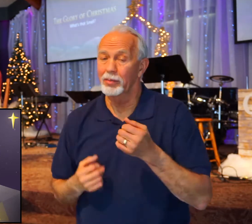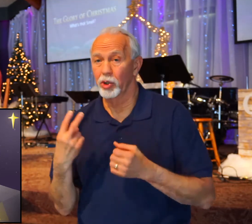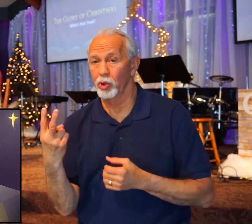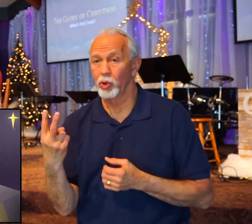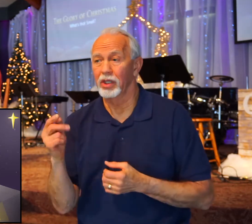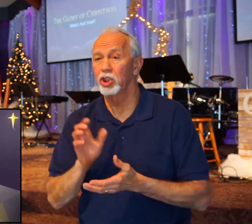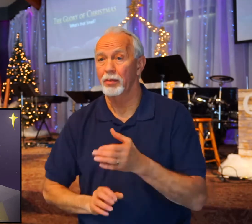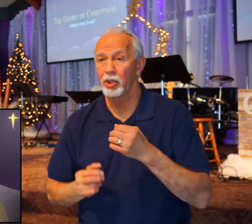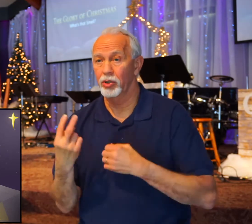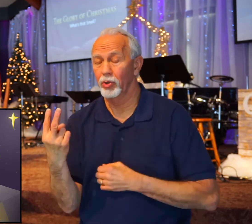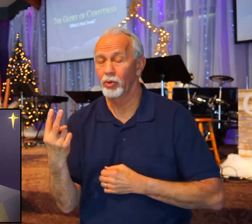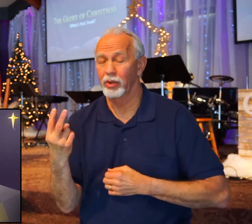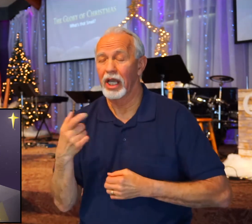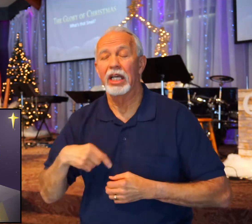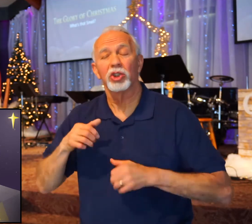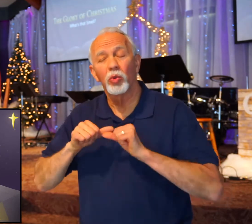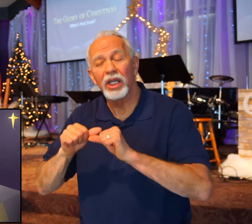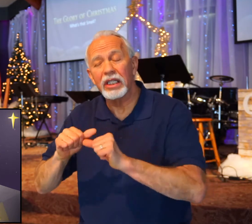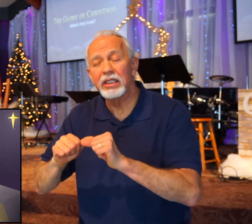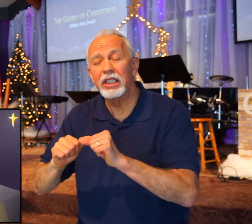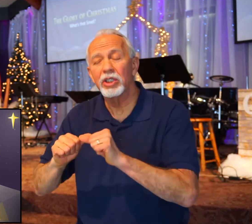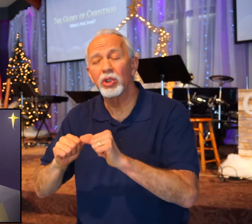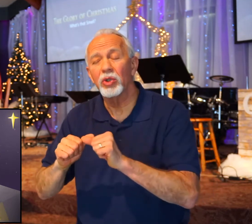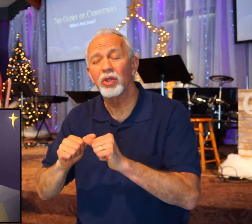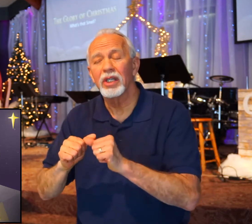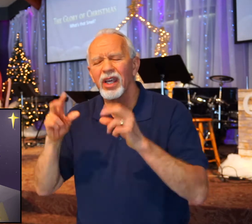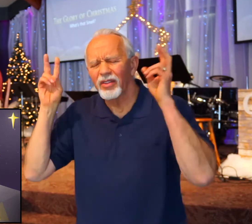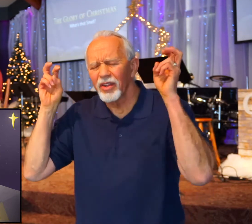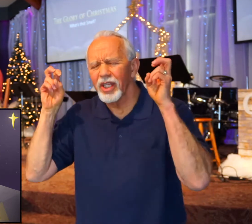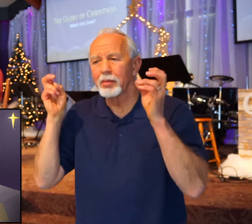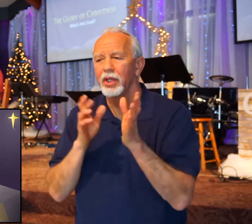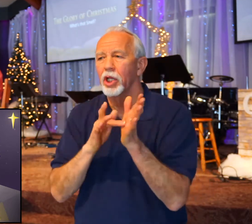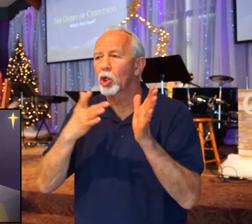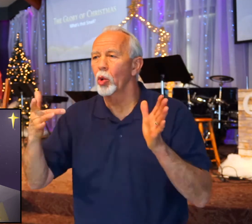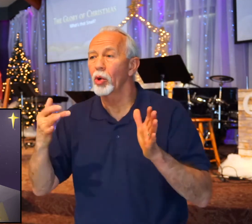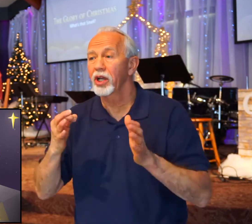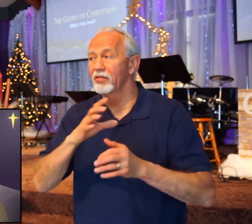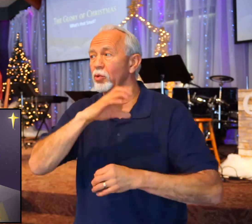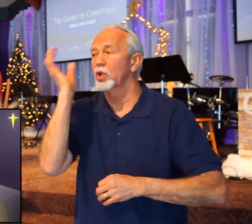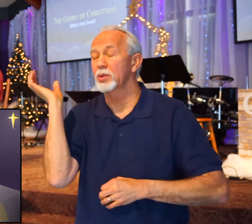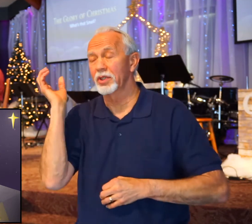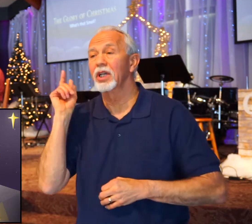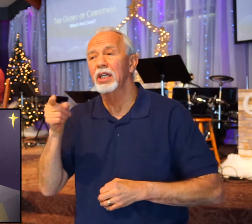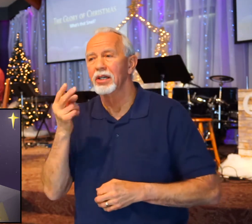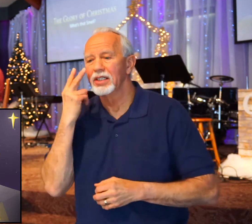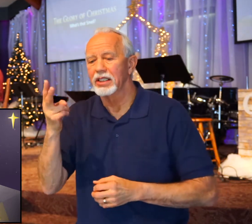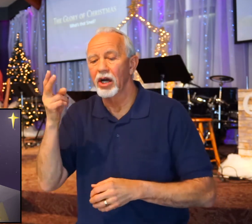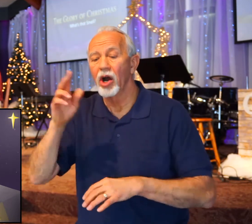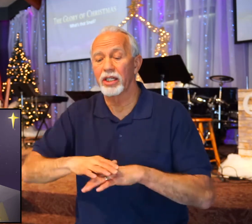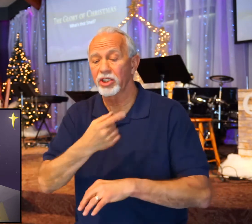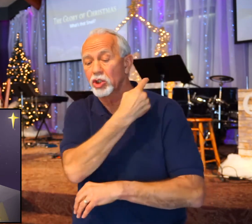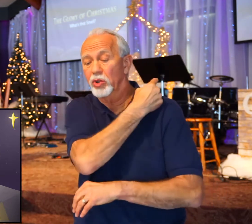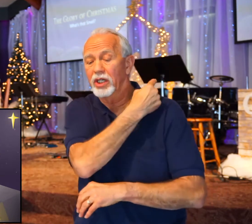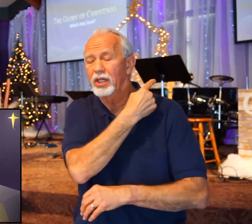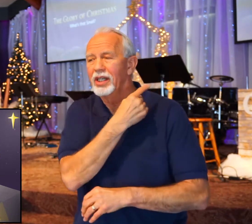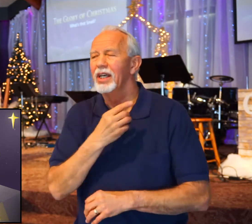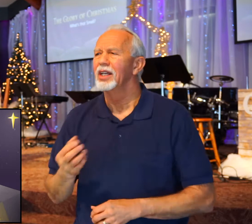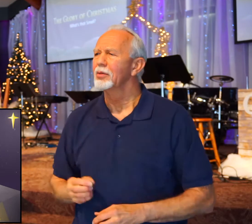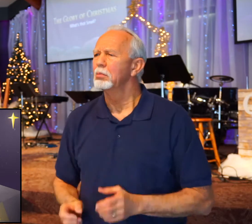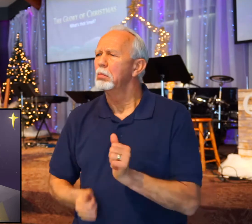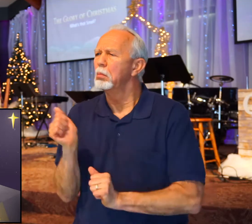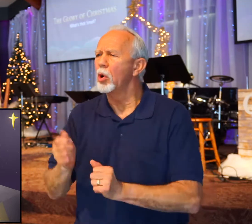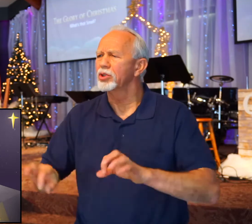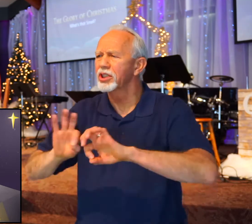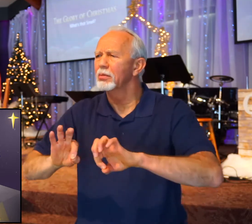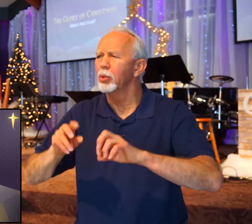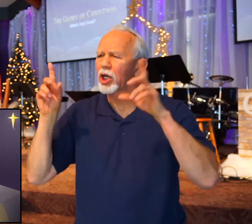Luke chapter 2, as we continue the theme, the glory of Christmas. And as you can see on the screen, the key question and the title of